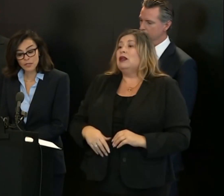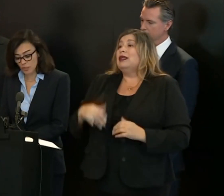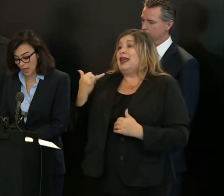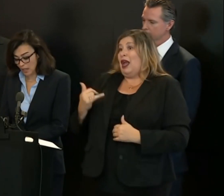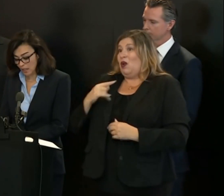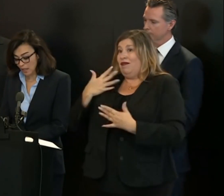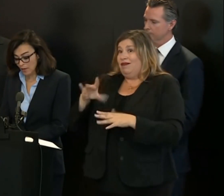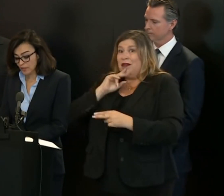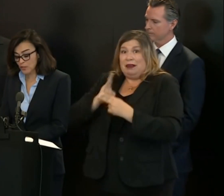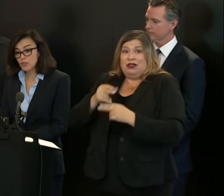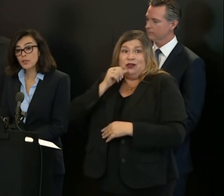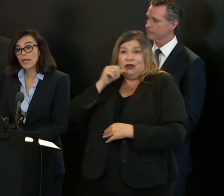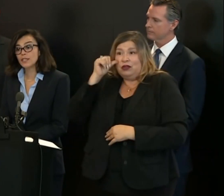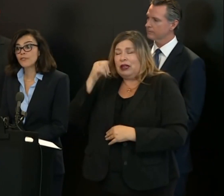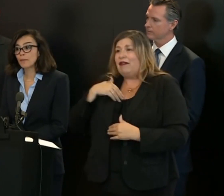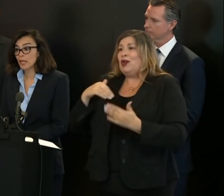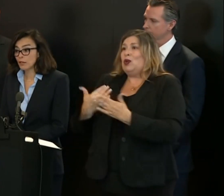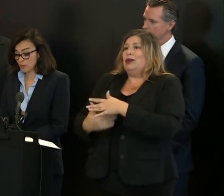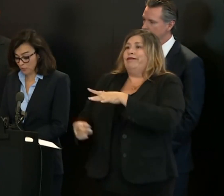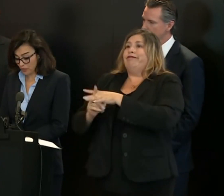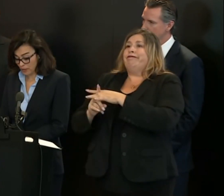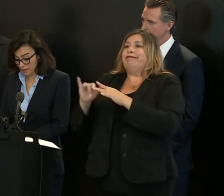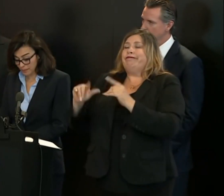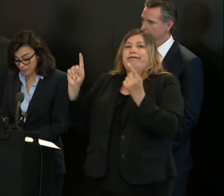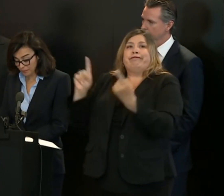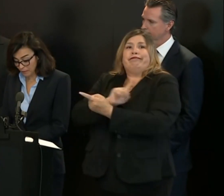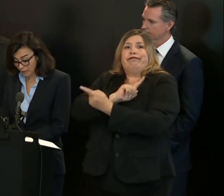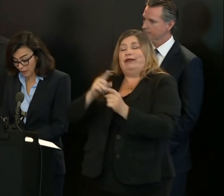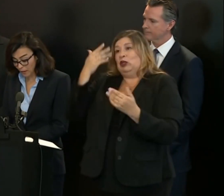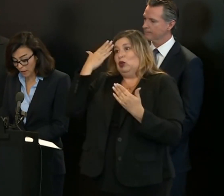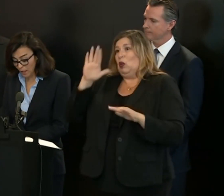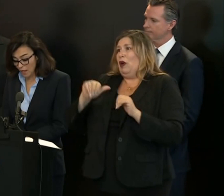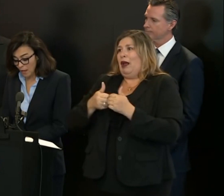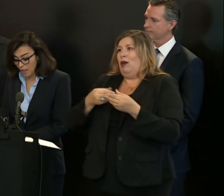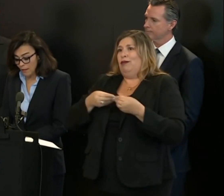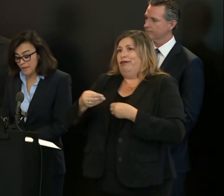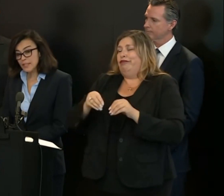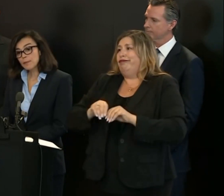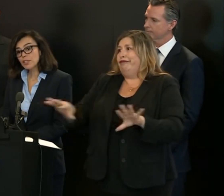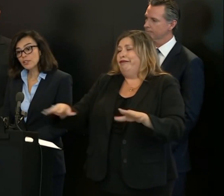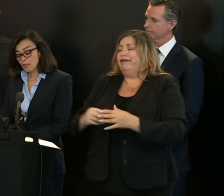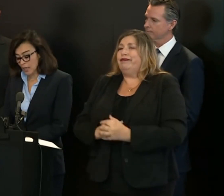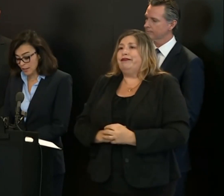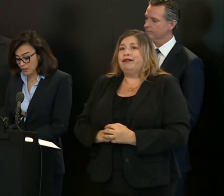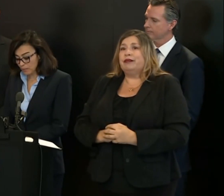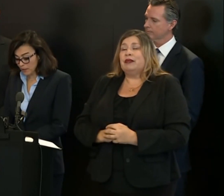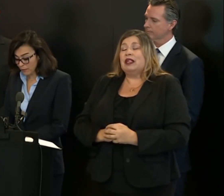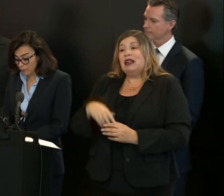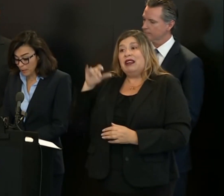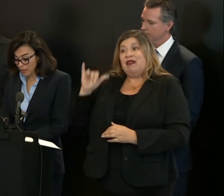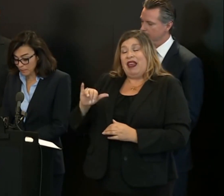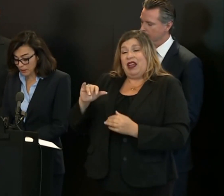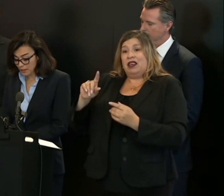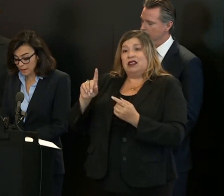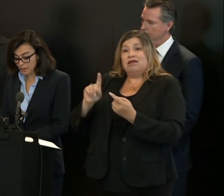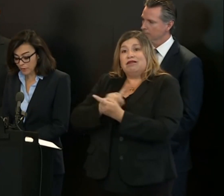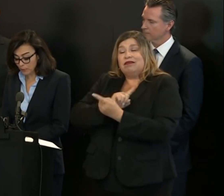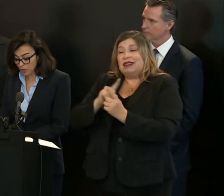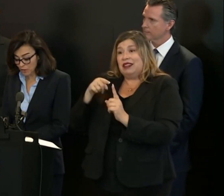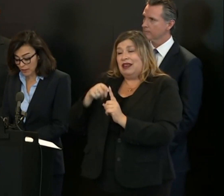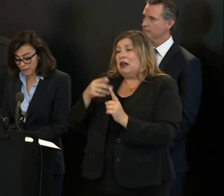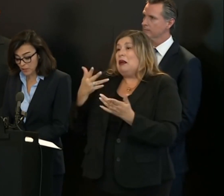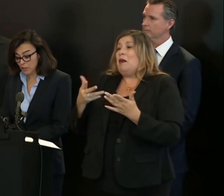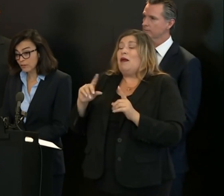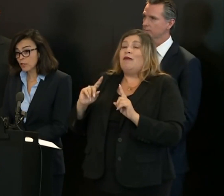mentioned yesterday, this new case from an unknown source. This particular case could be the first possible instance